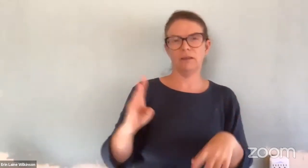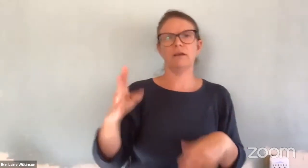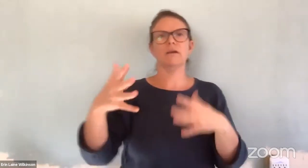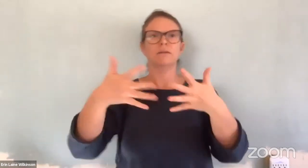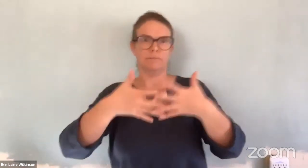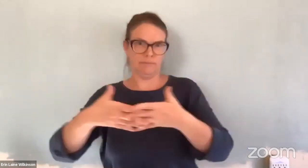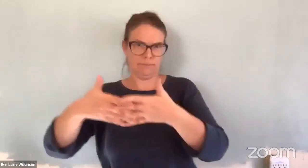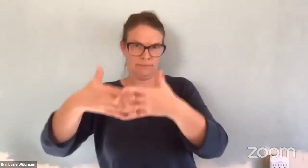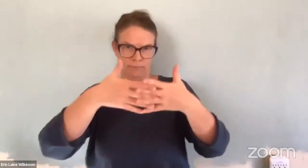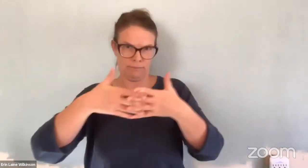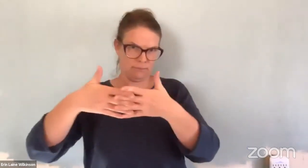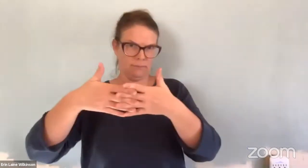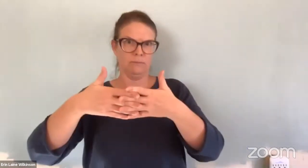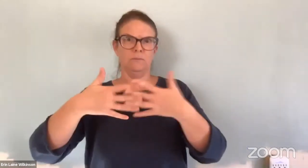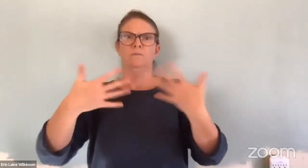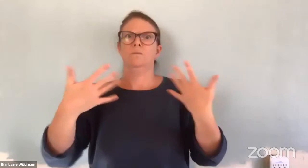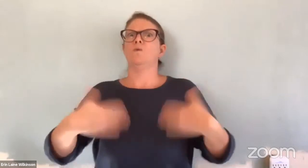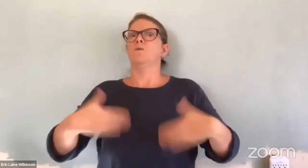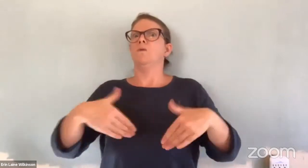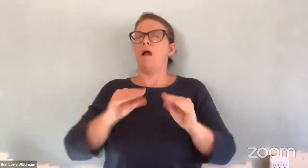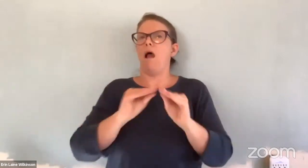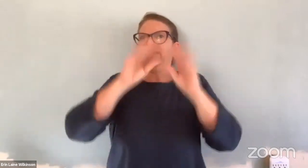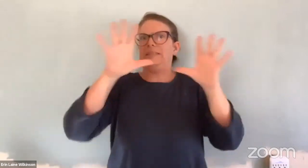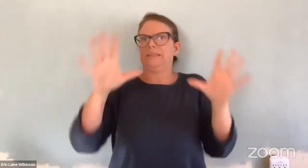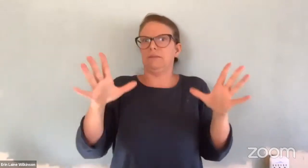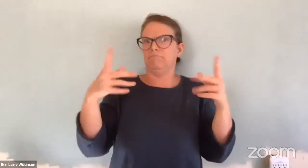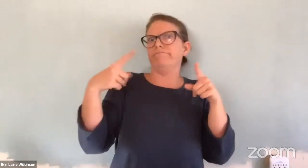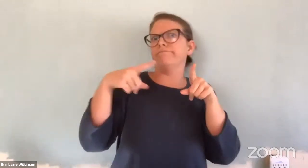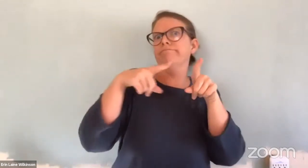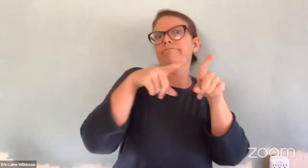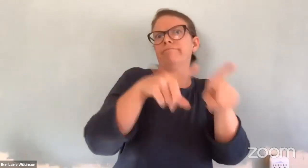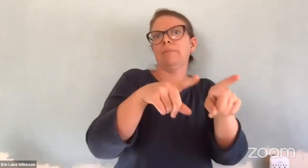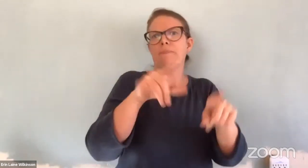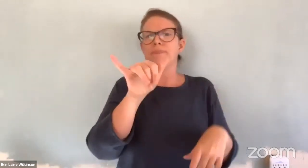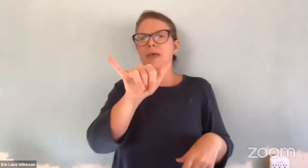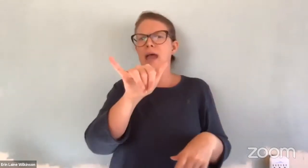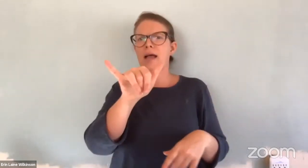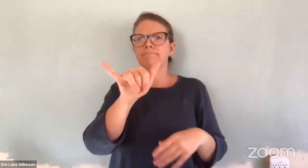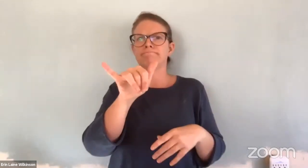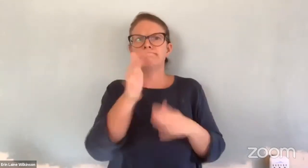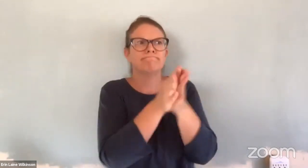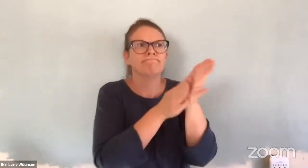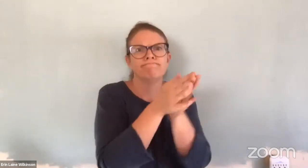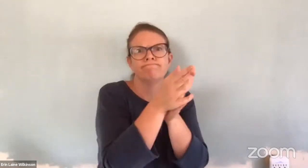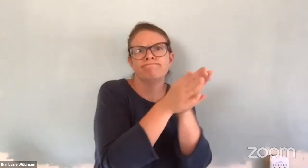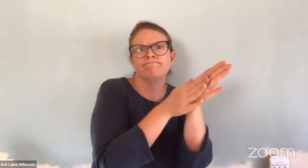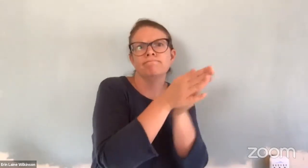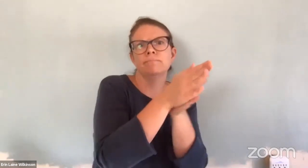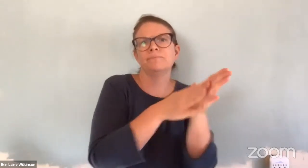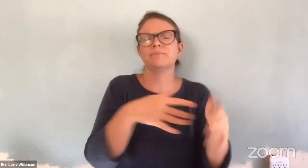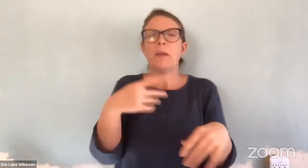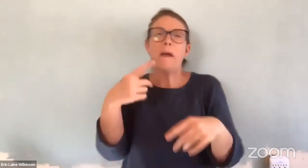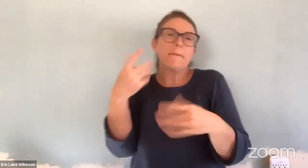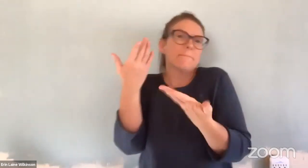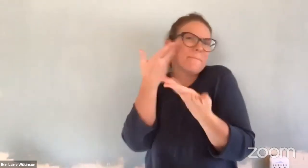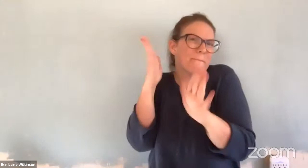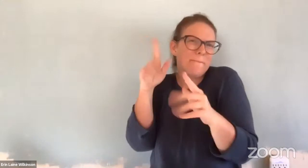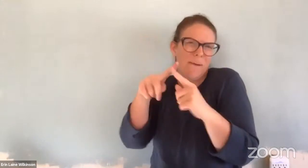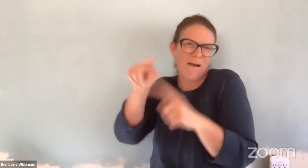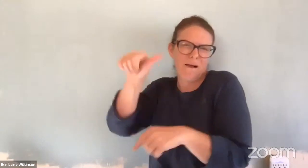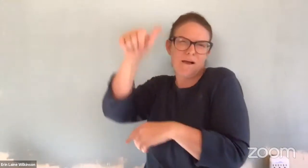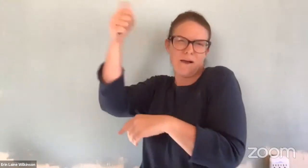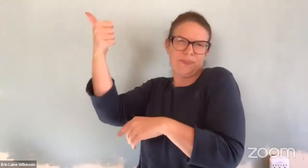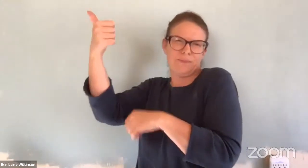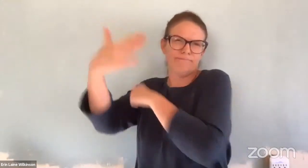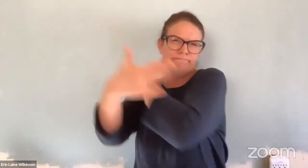classes. Thinking about Brazil, thinking about the States. Obviously, I think the two are very similar, that there's a